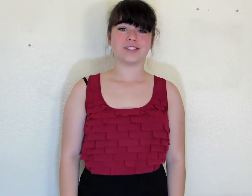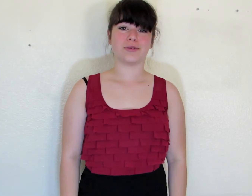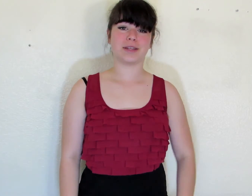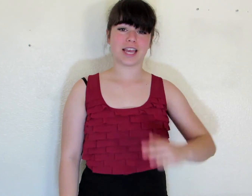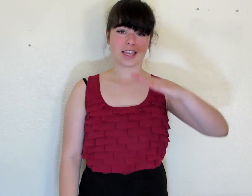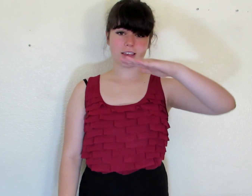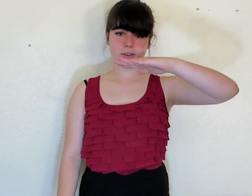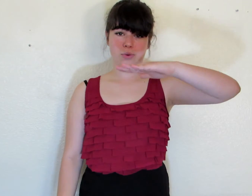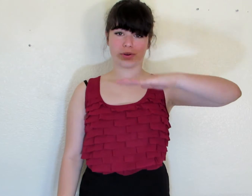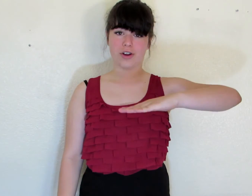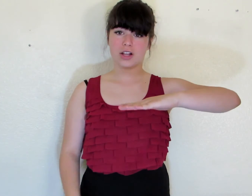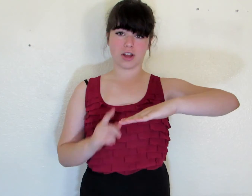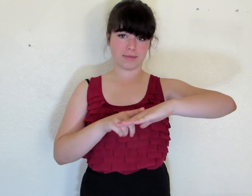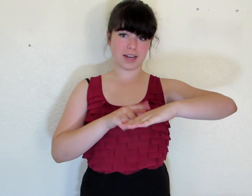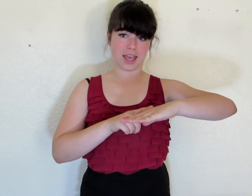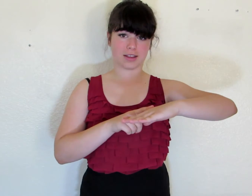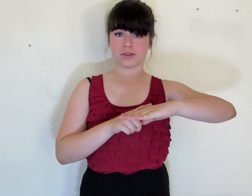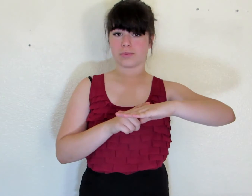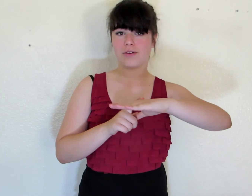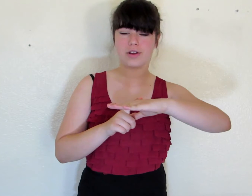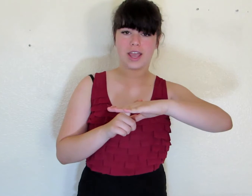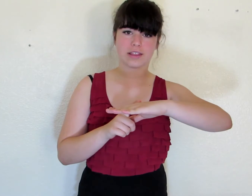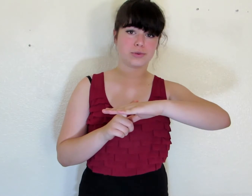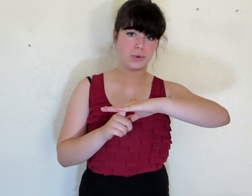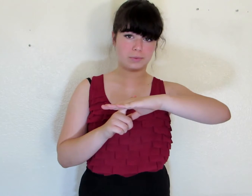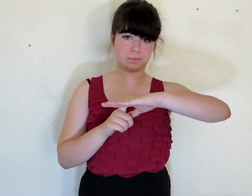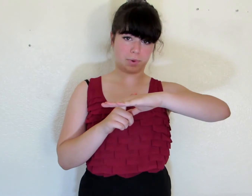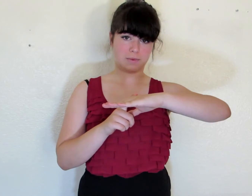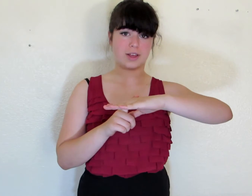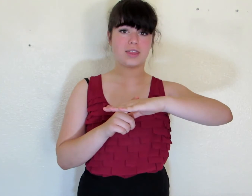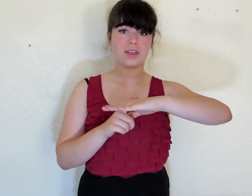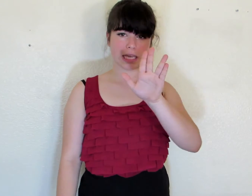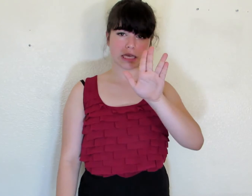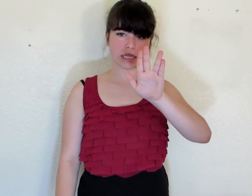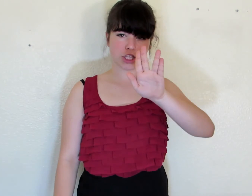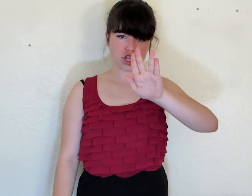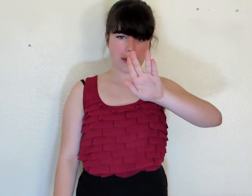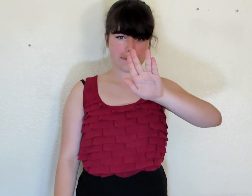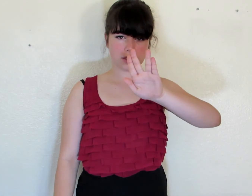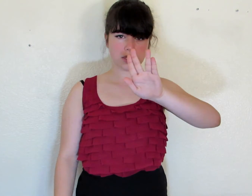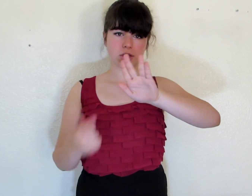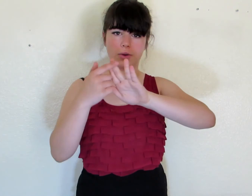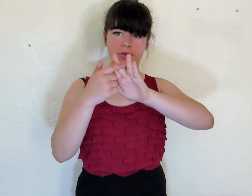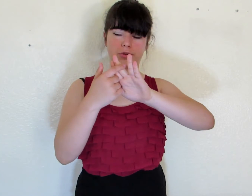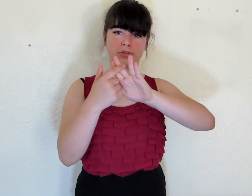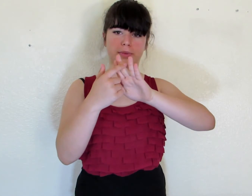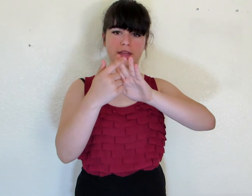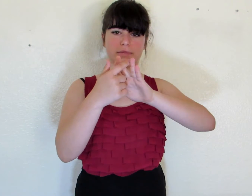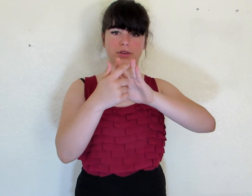be taking your non-dominant hand, whatever hand that you don't write with, making this shape where you split in